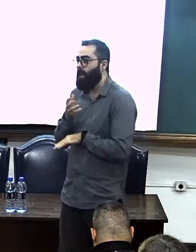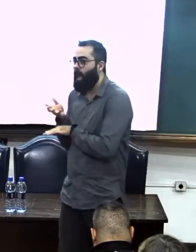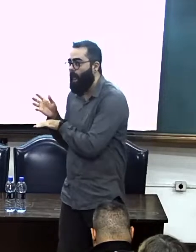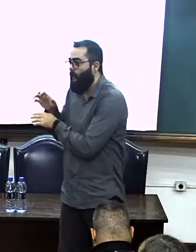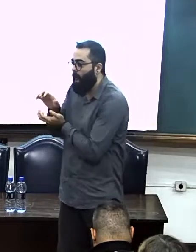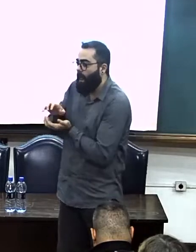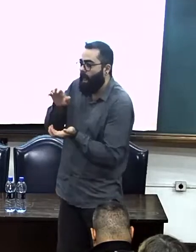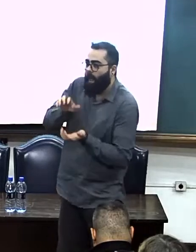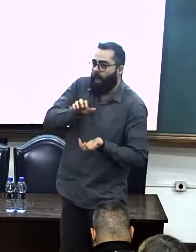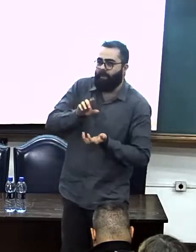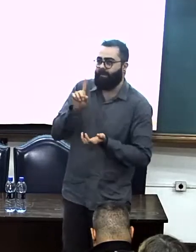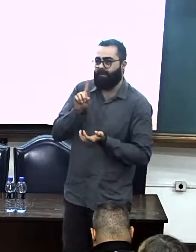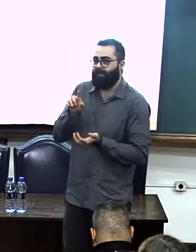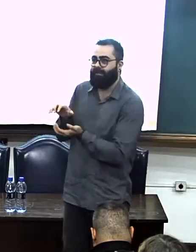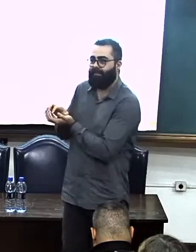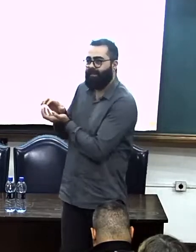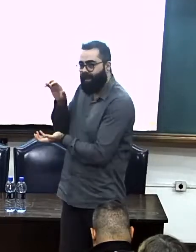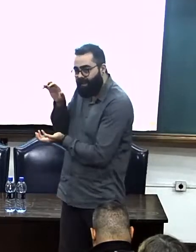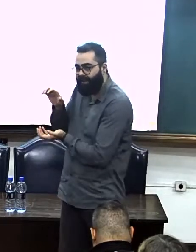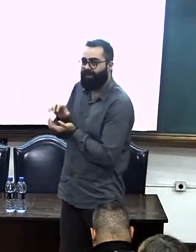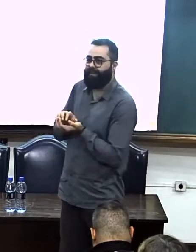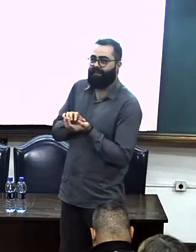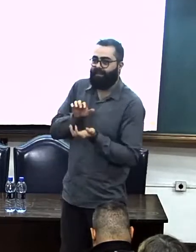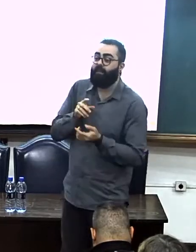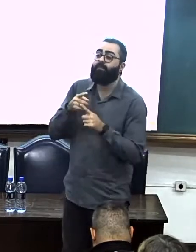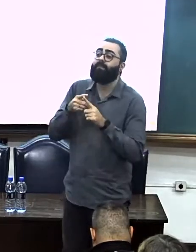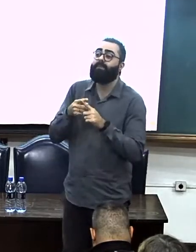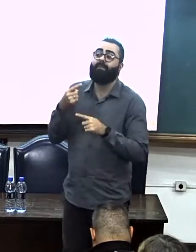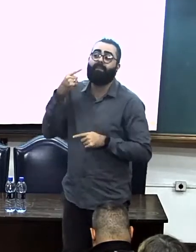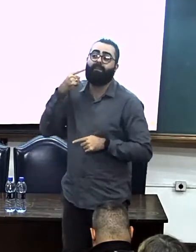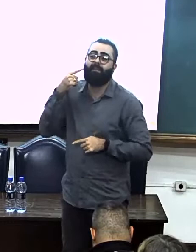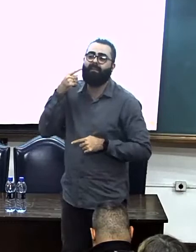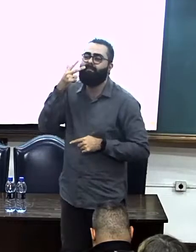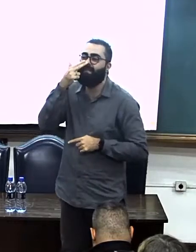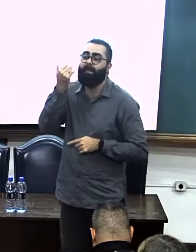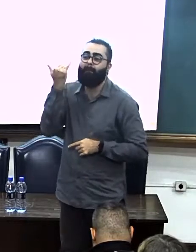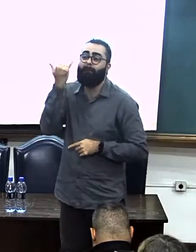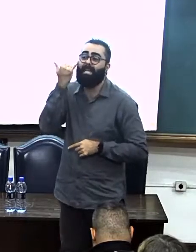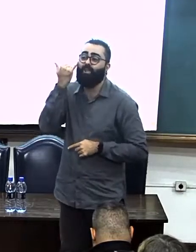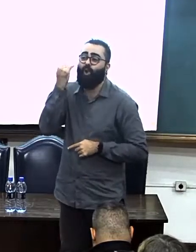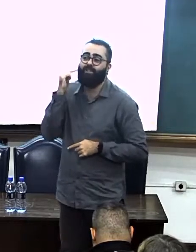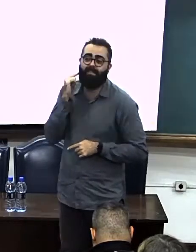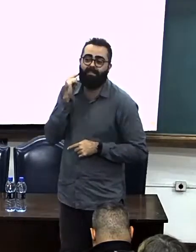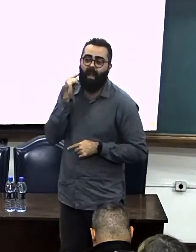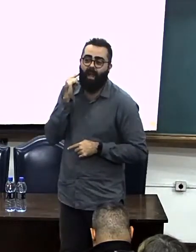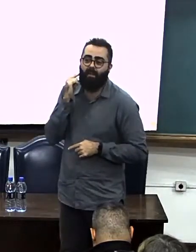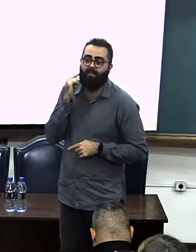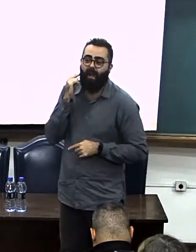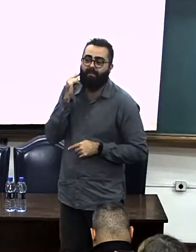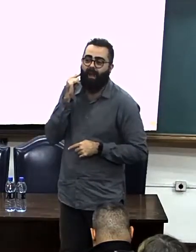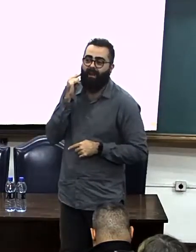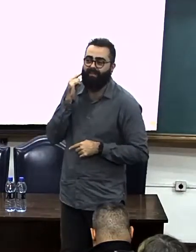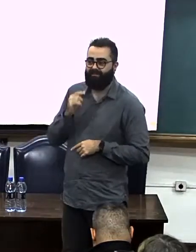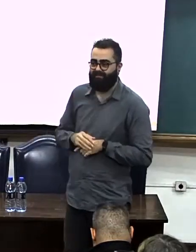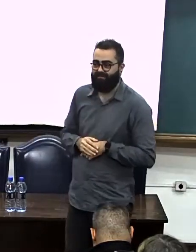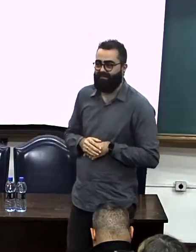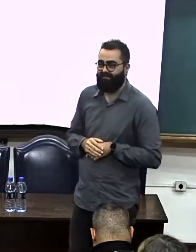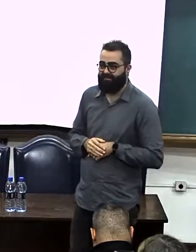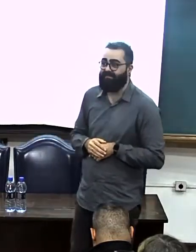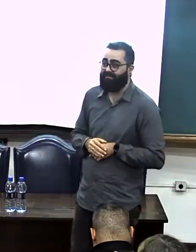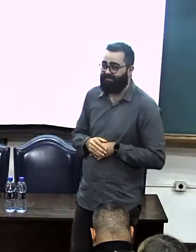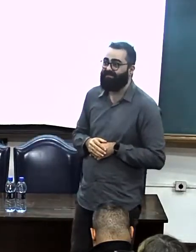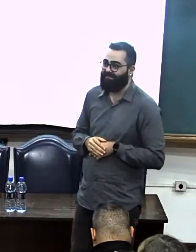consegue se mover tão rápido, né? Se eu fizer nessa sentença